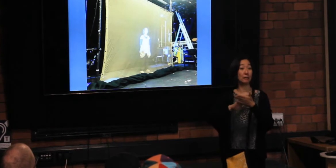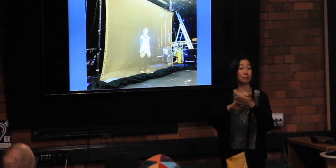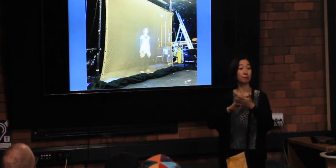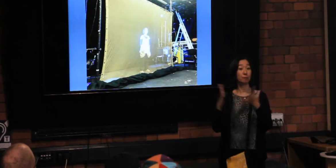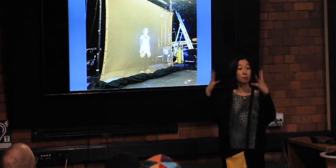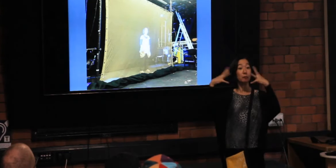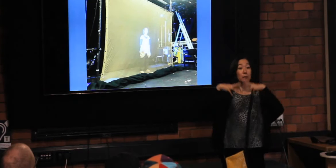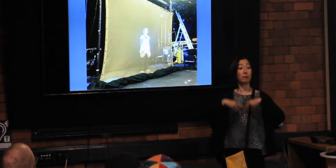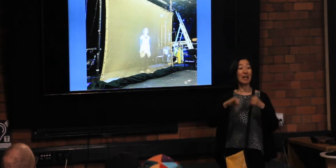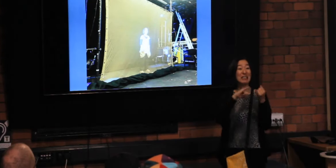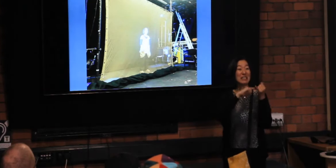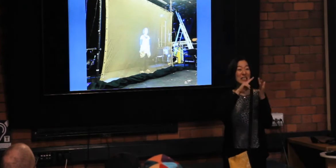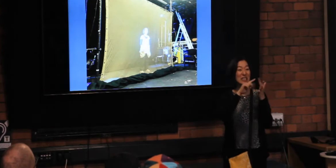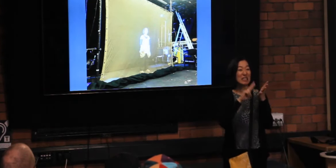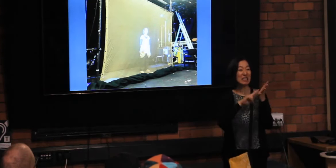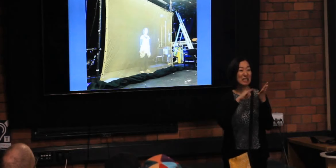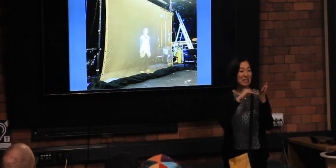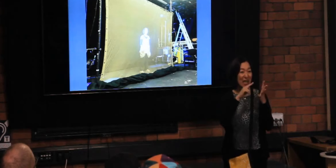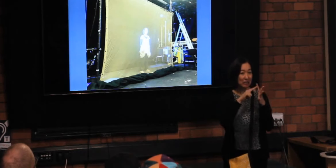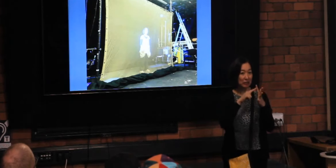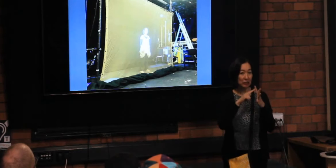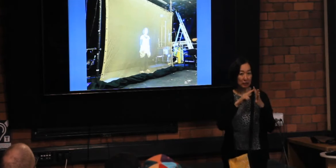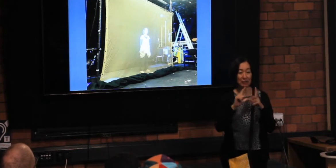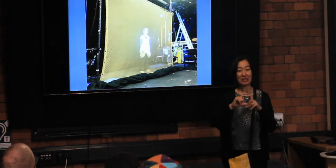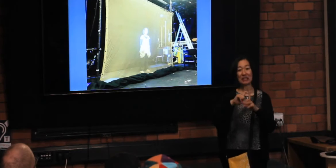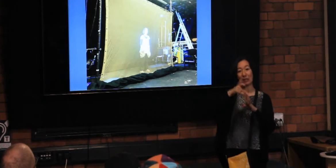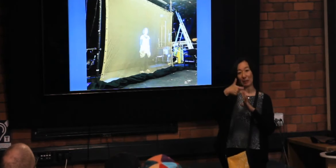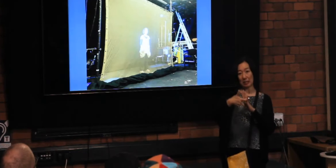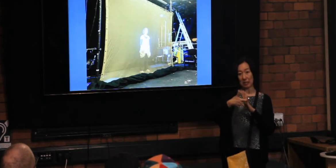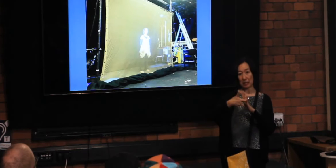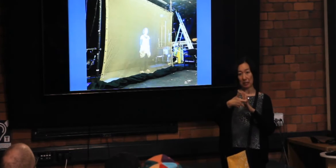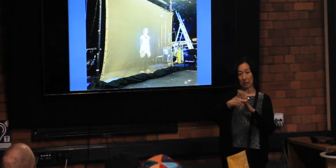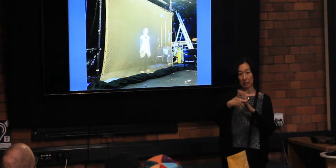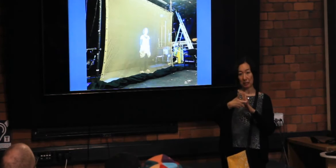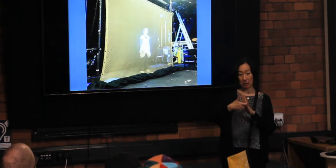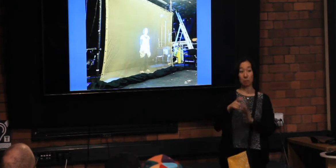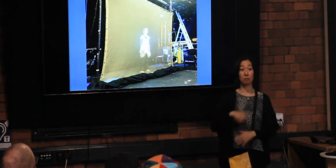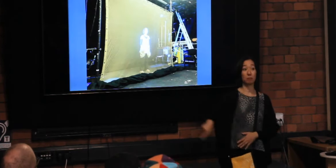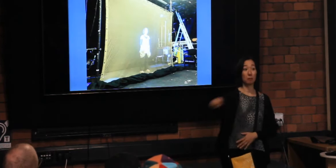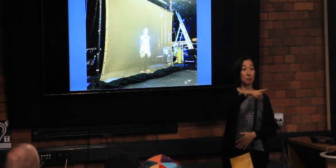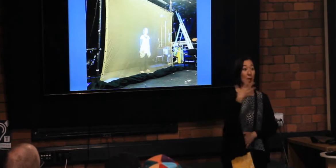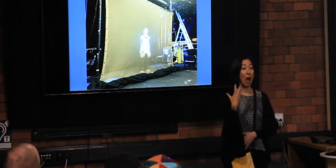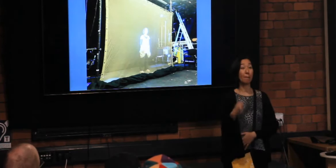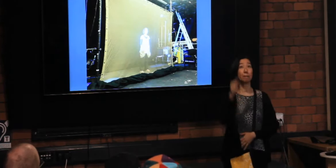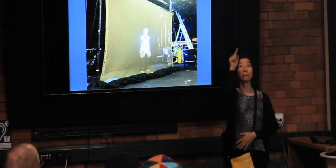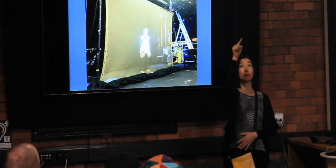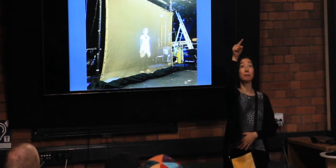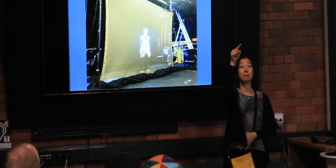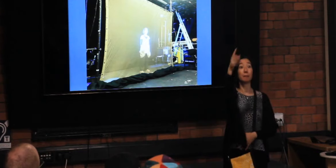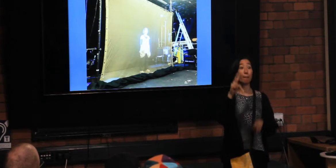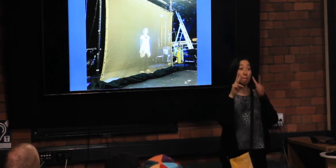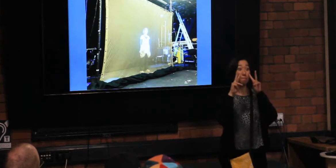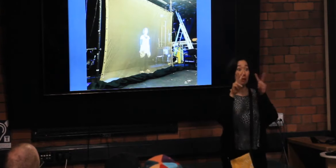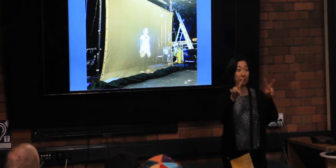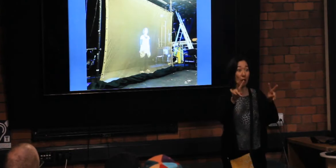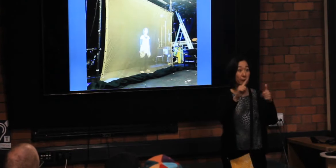and think about how deaf people could experience through their senses a visual performance. And